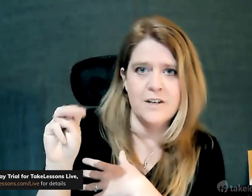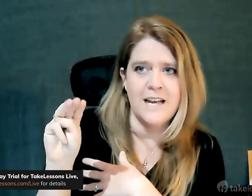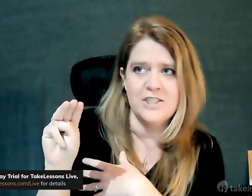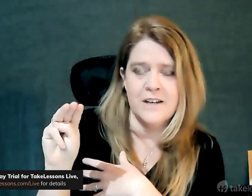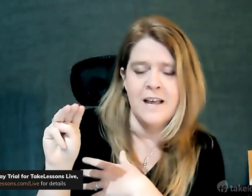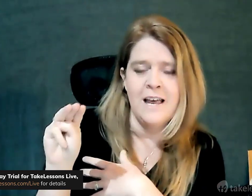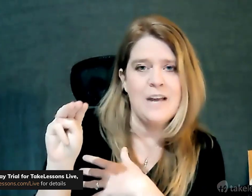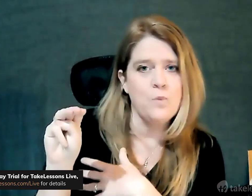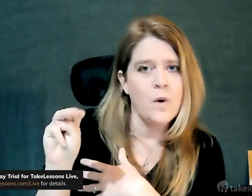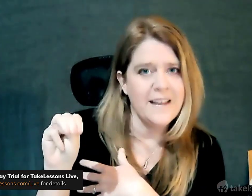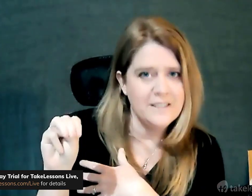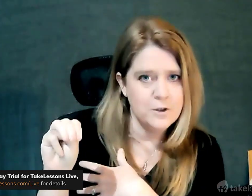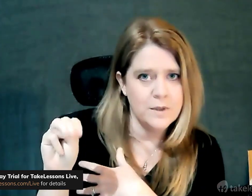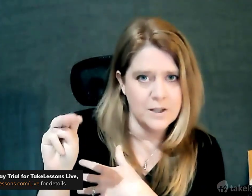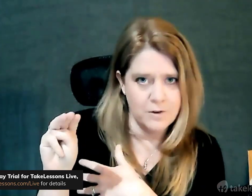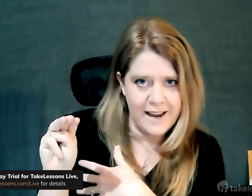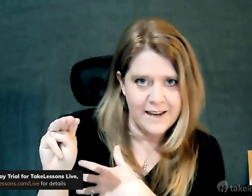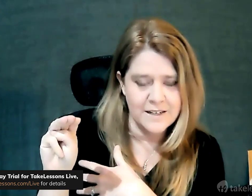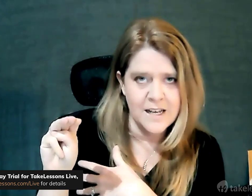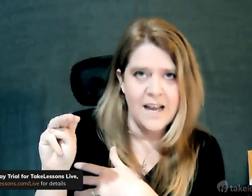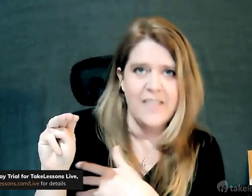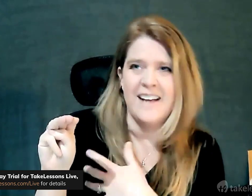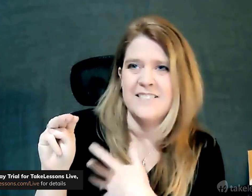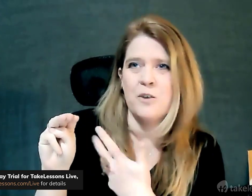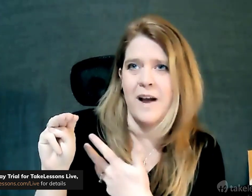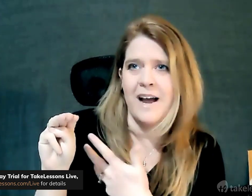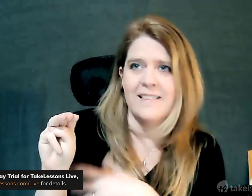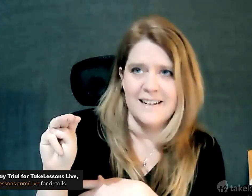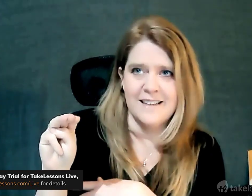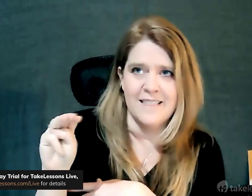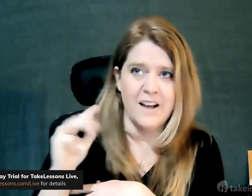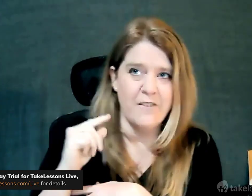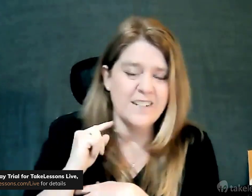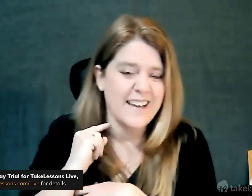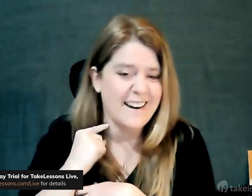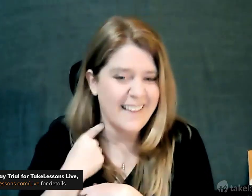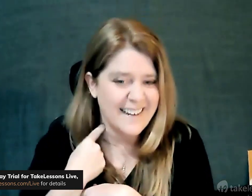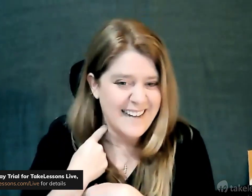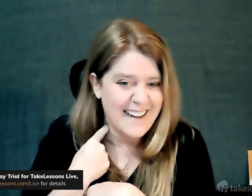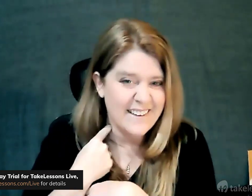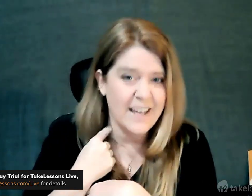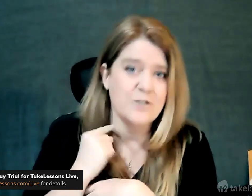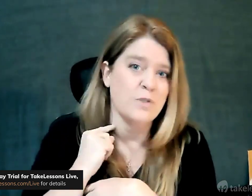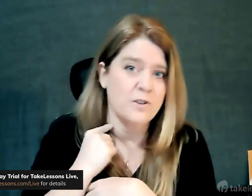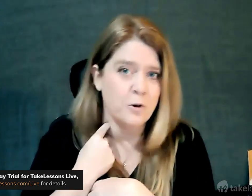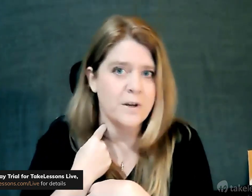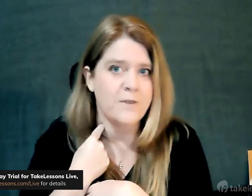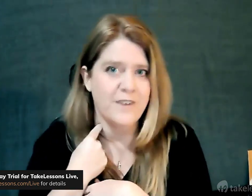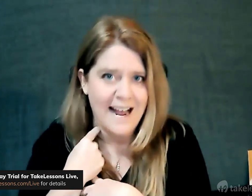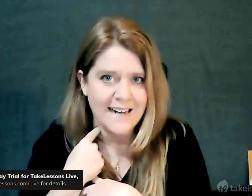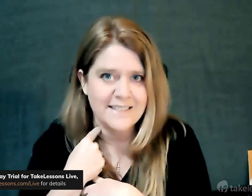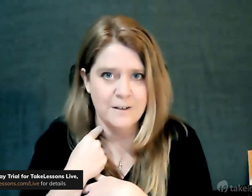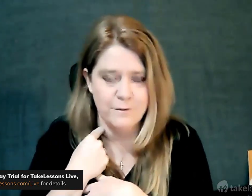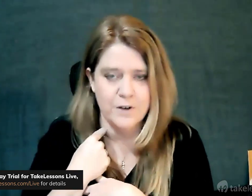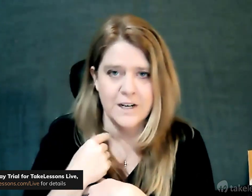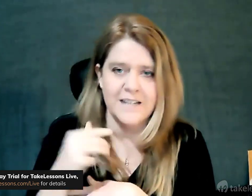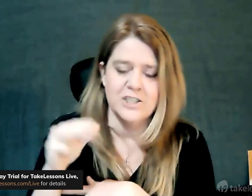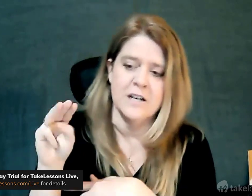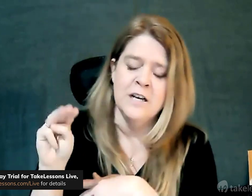variation in what they do with their hand. And that's the way I like to think of it, is kind of like a dialect or a little bit of an accent variation. So